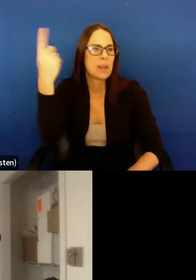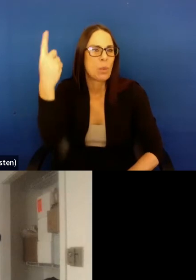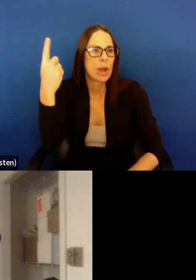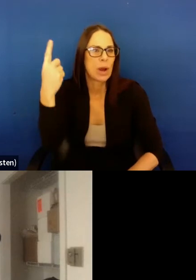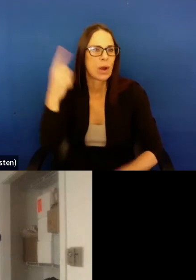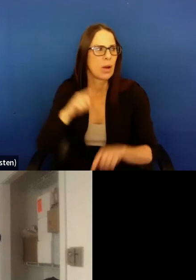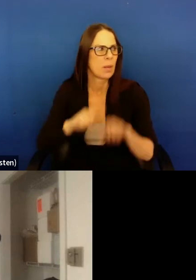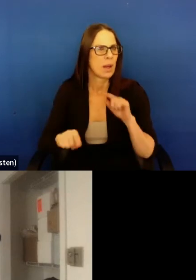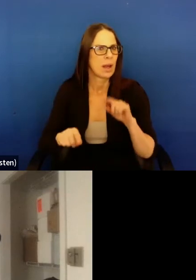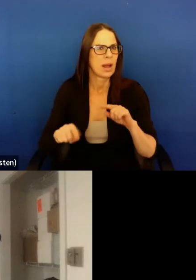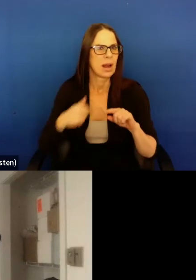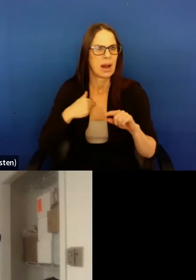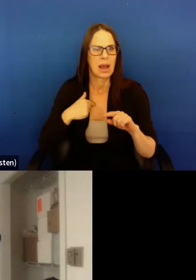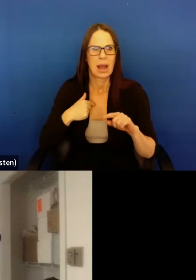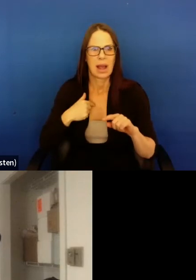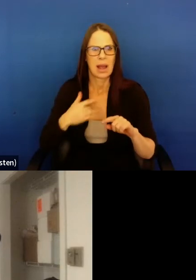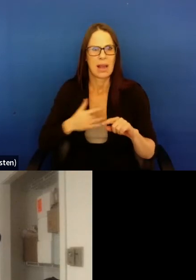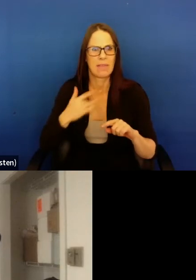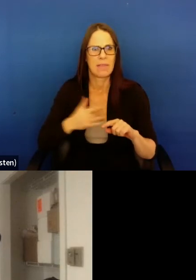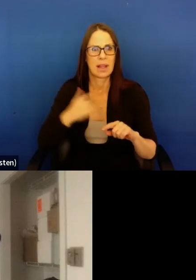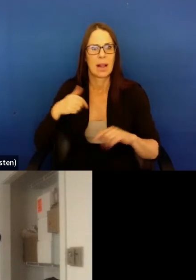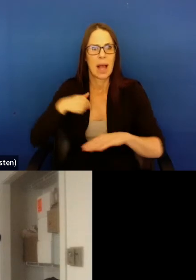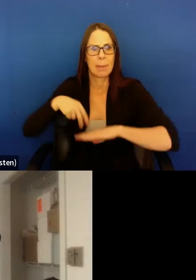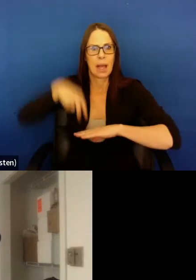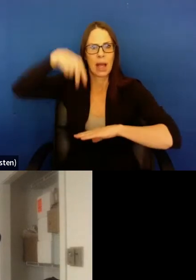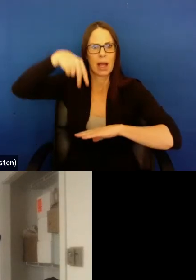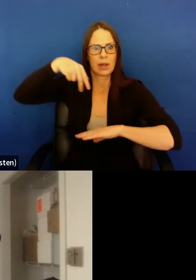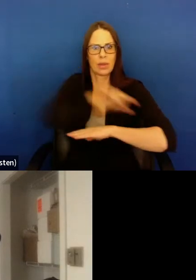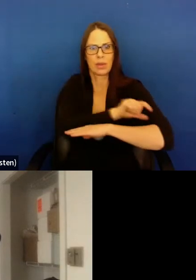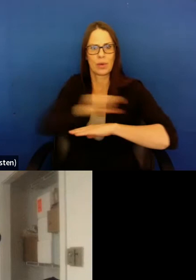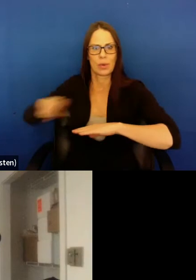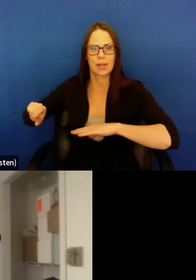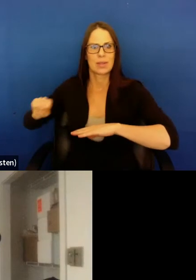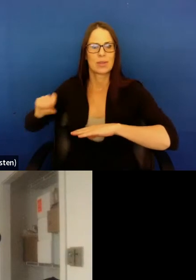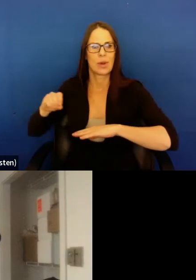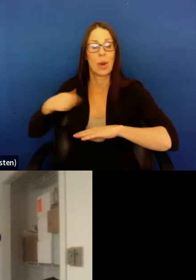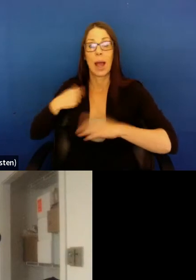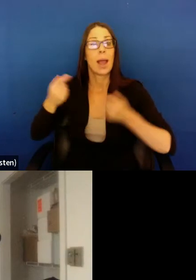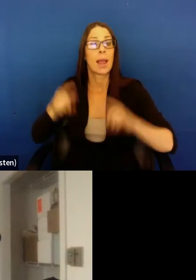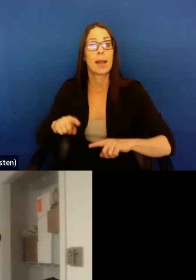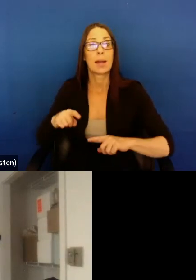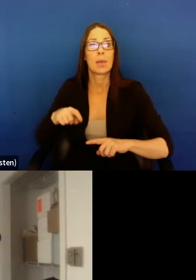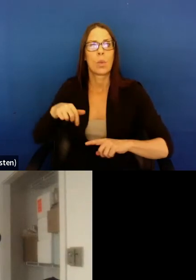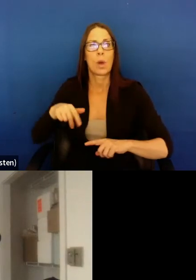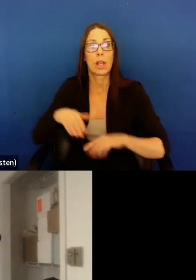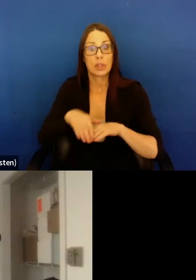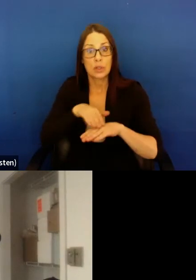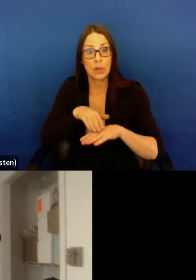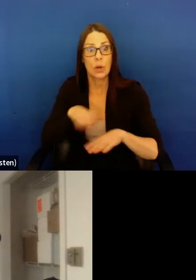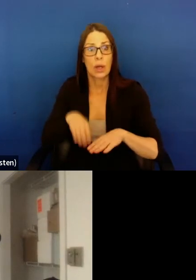feel like I'm higher than the horizon. Right. But so I end up walking very slowly, and I sort of toe